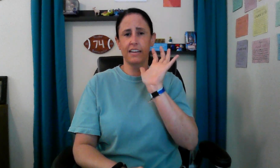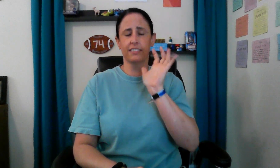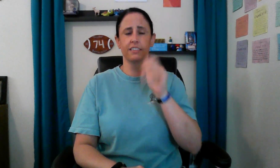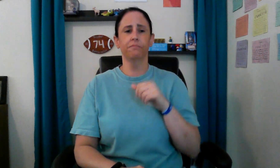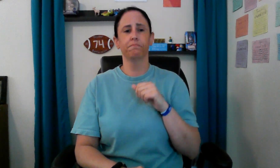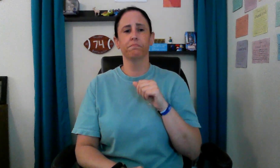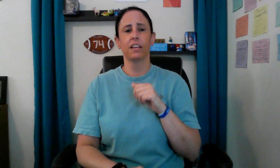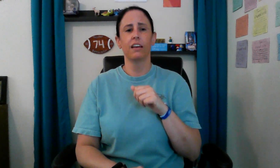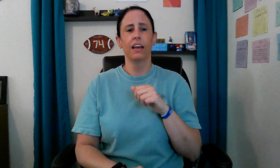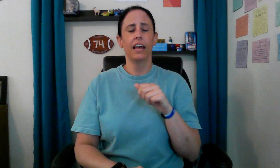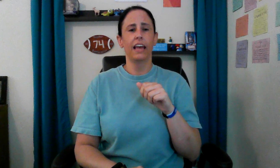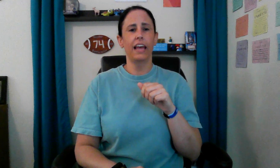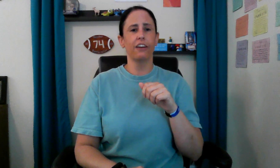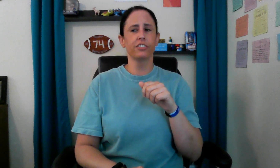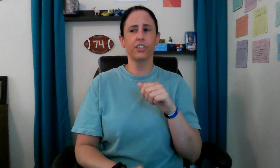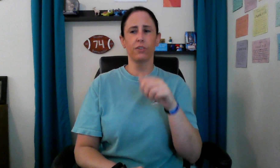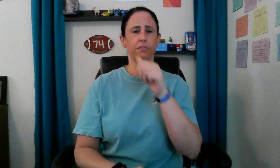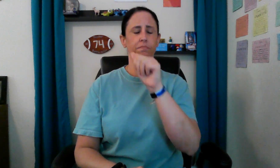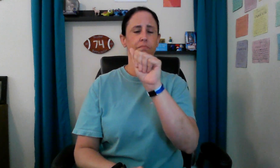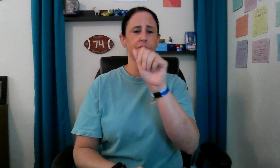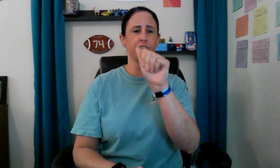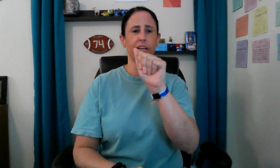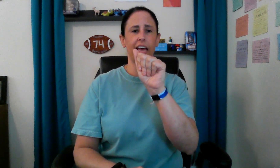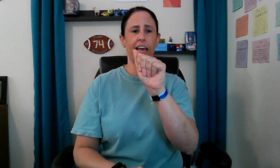Alaska. Arizona, do an A,